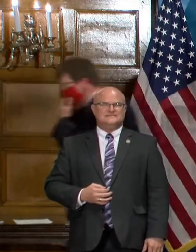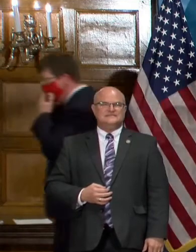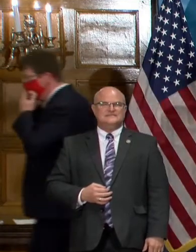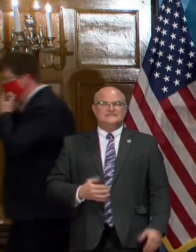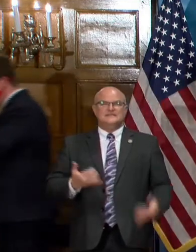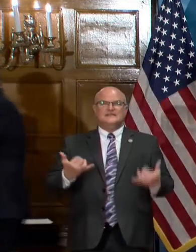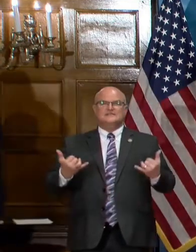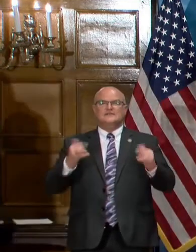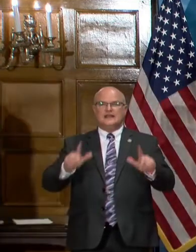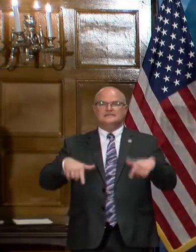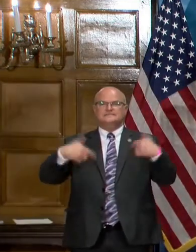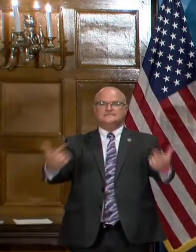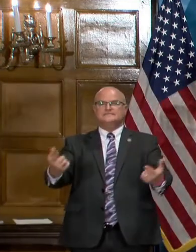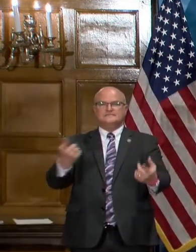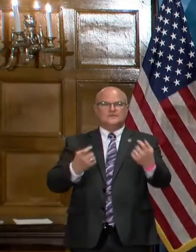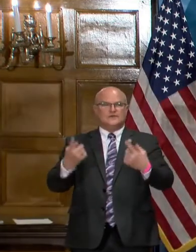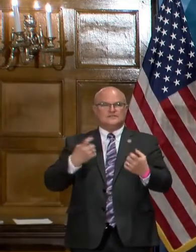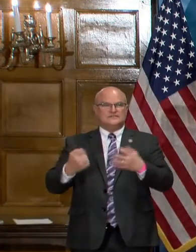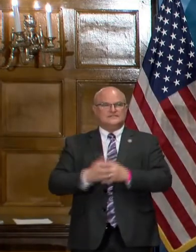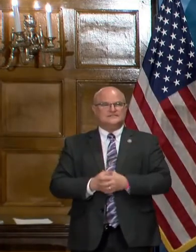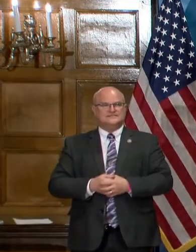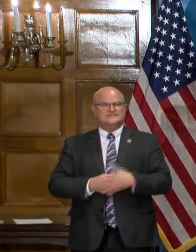With that, we'll turn it over for questions.